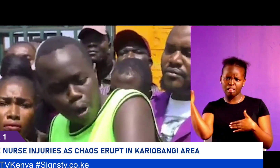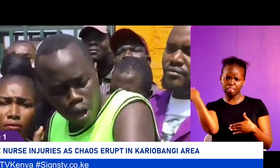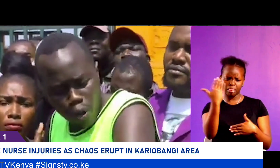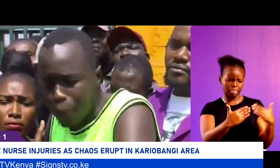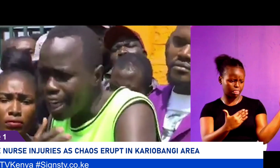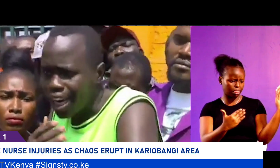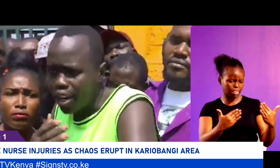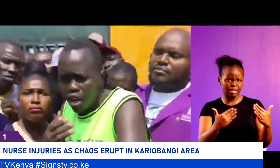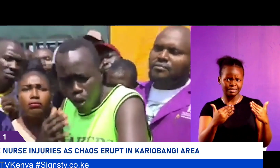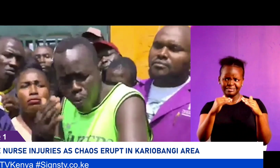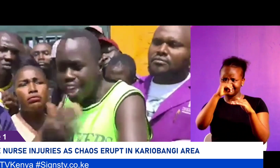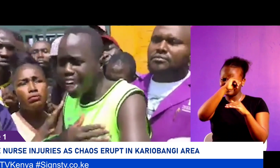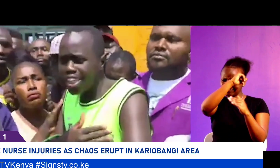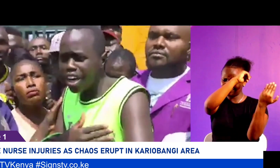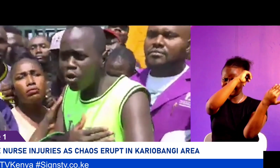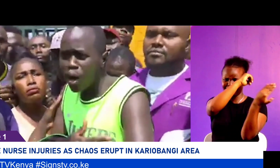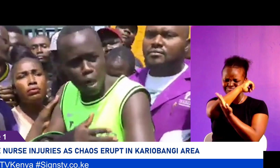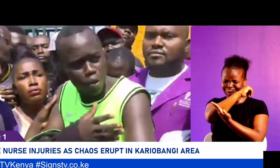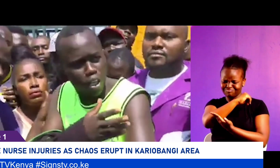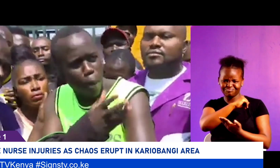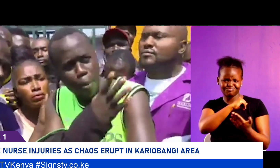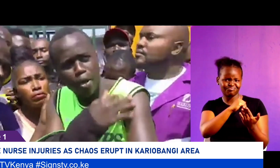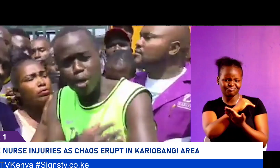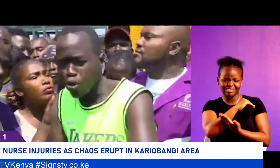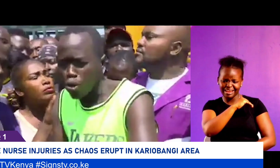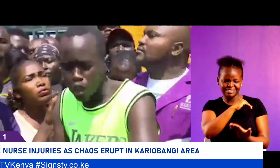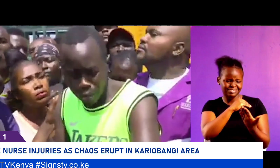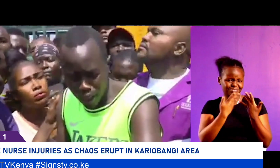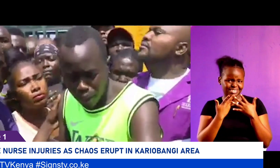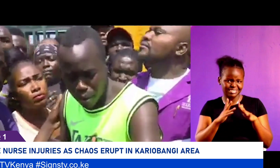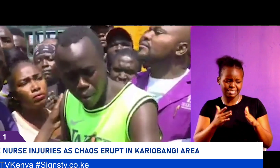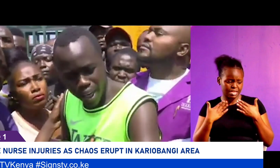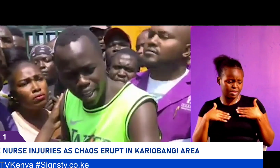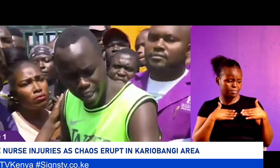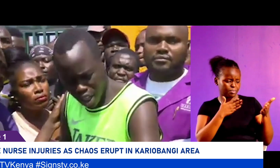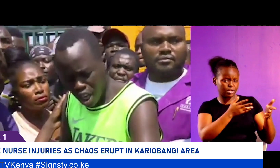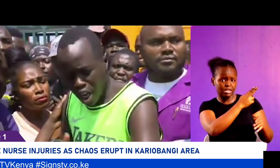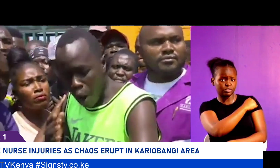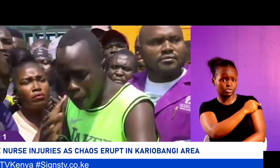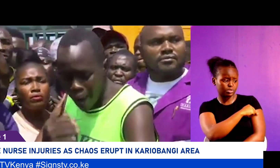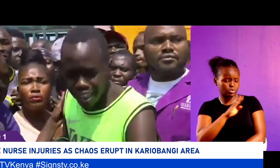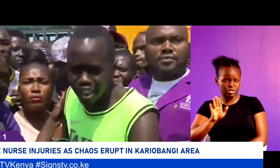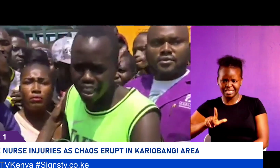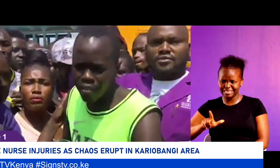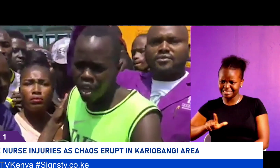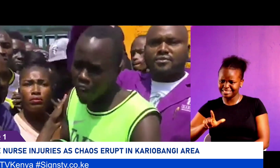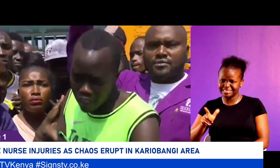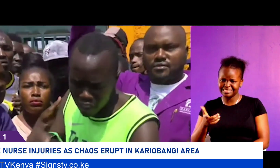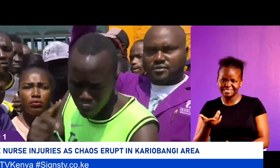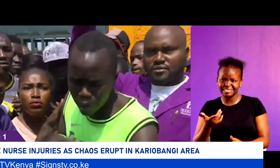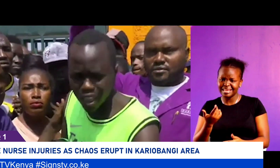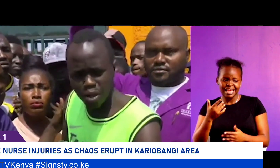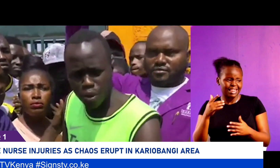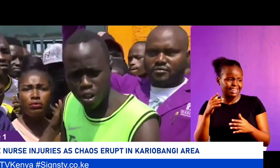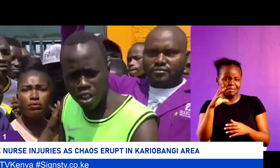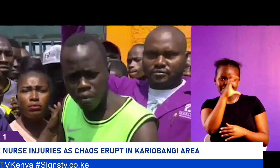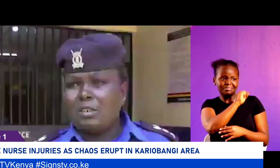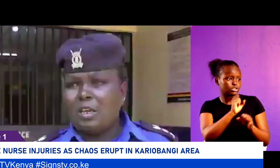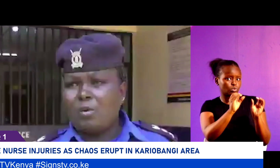mikono wamenikata. Kuna watu wengine pia wamekuwa huko hospitali, Mama Margaret, na wabahatishi. Now is this the peace that we want? It came